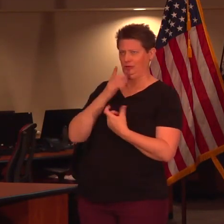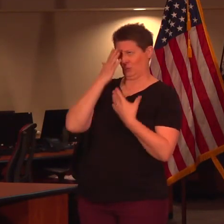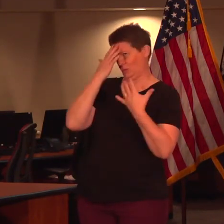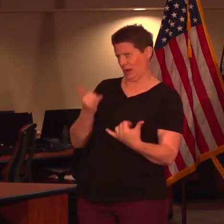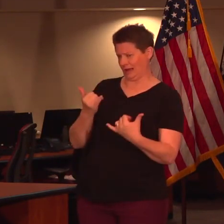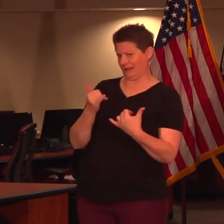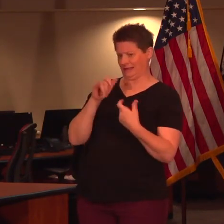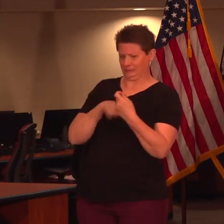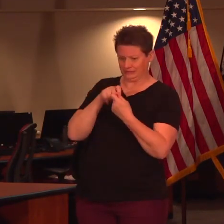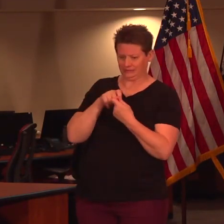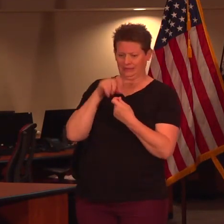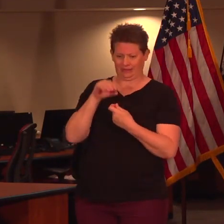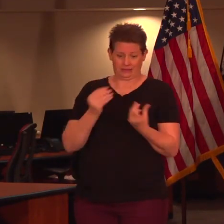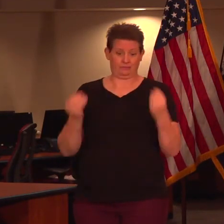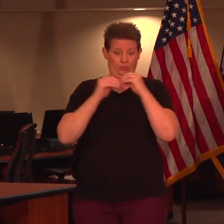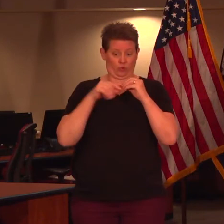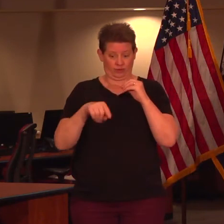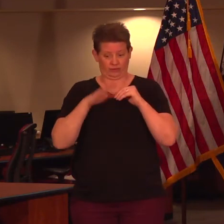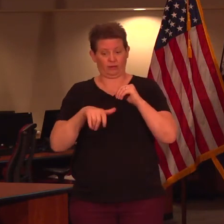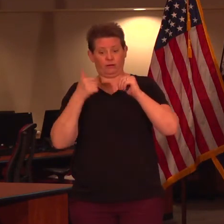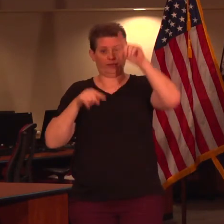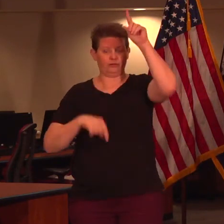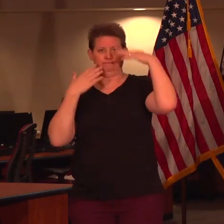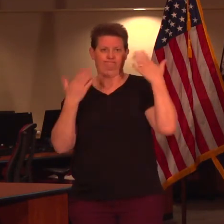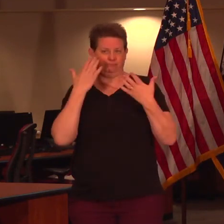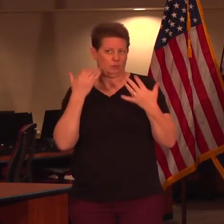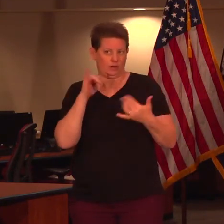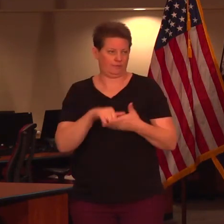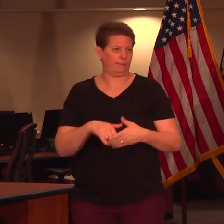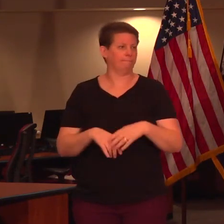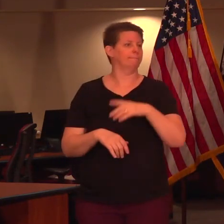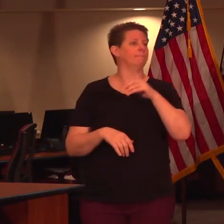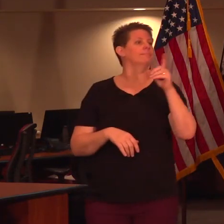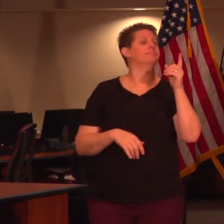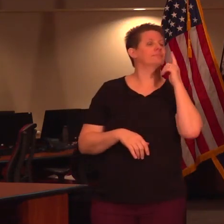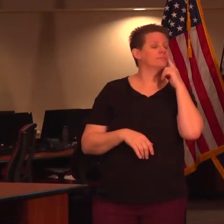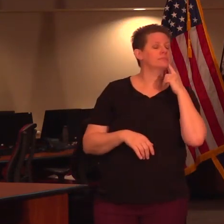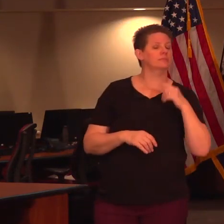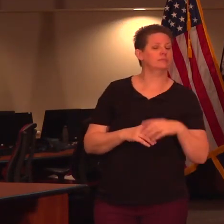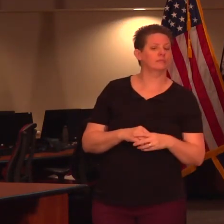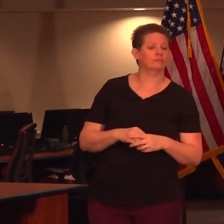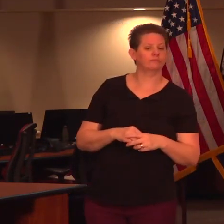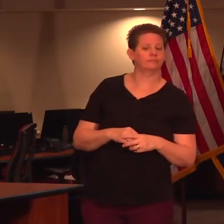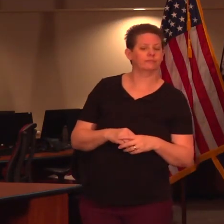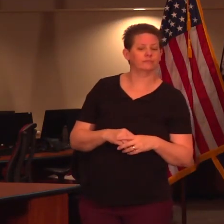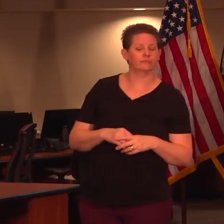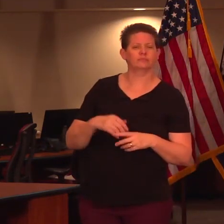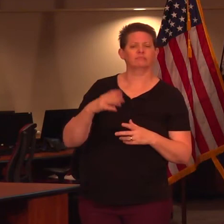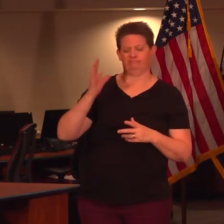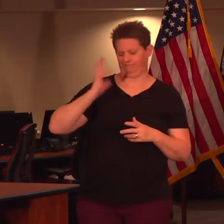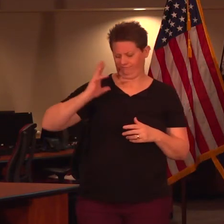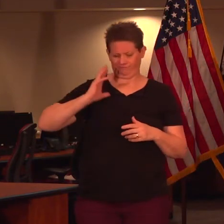why, in particular, there are more cases there versus other counties. I know that at one of the earlier press conferences, we spoke about